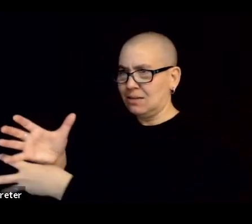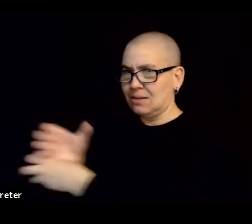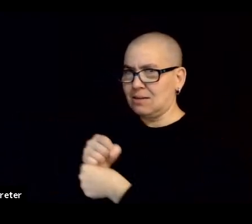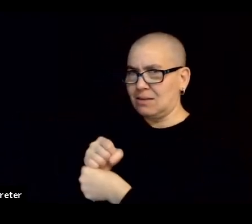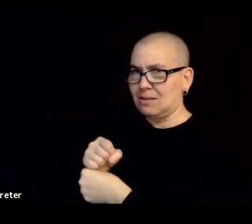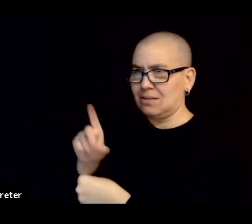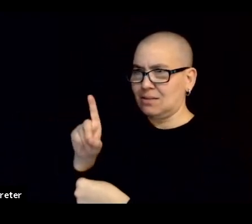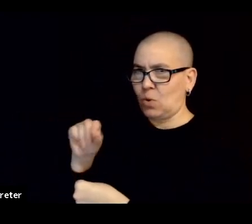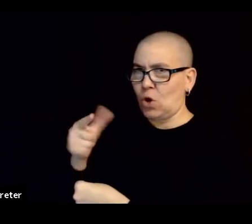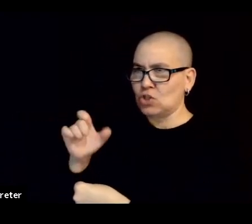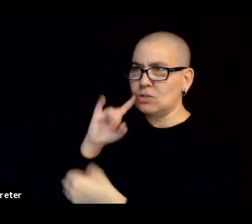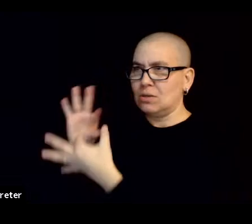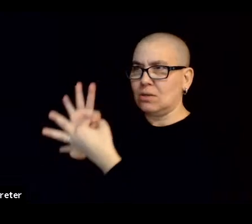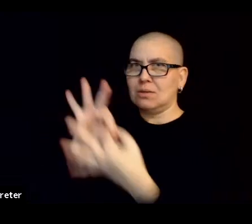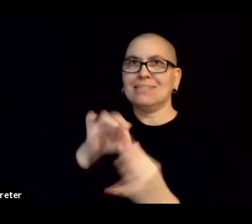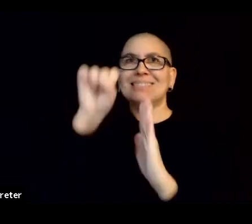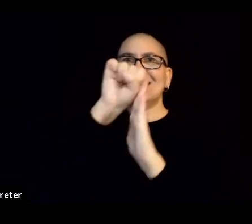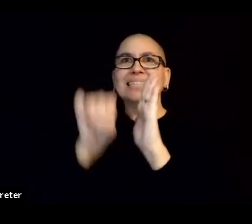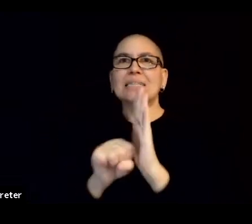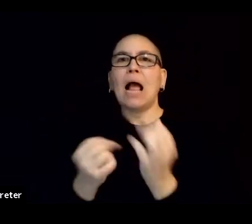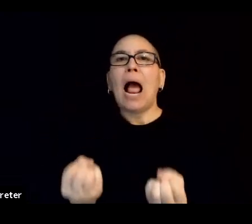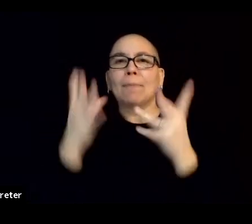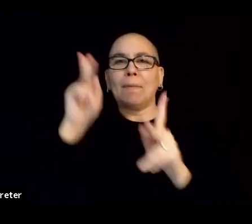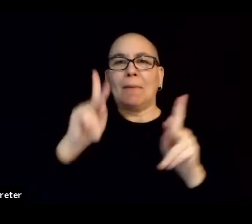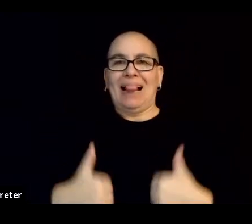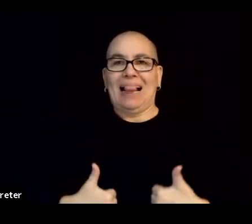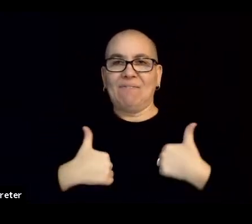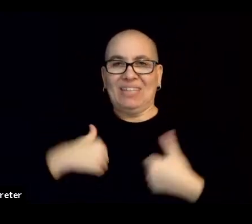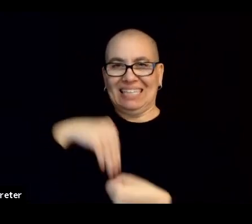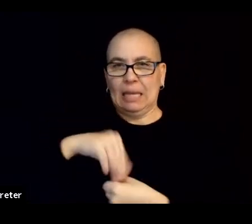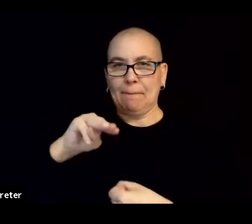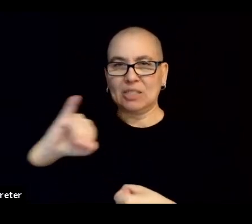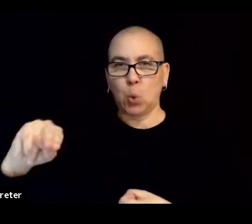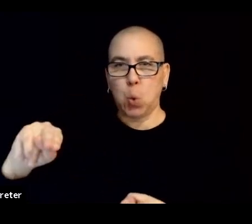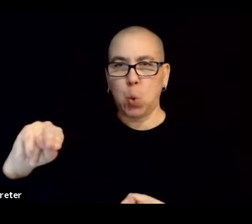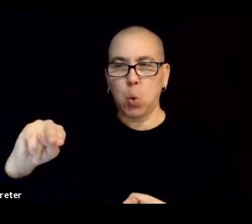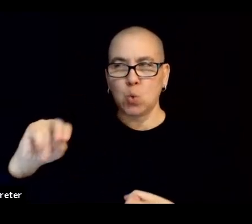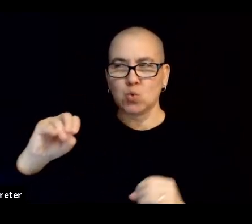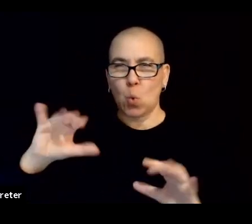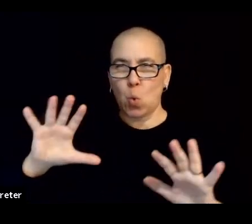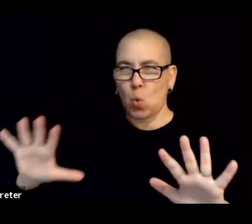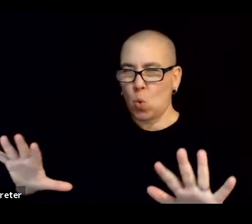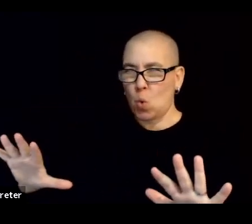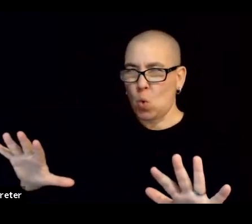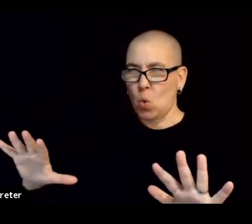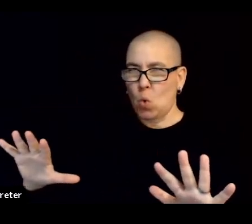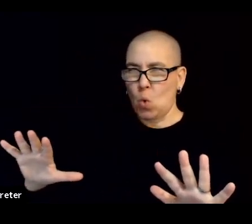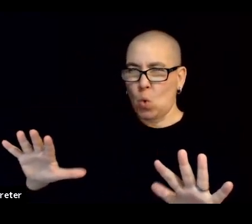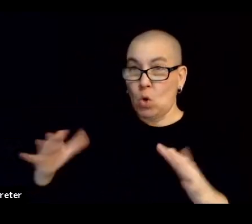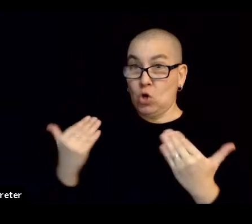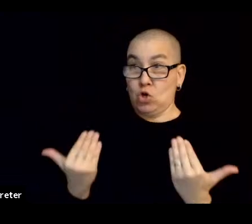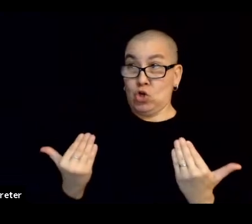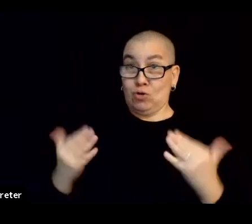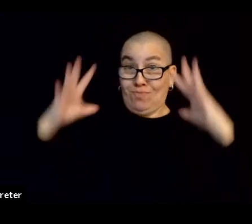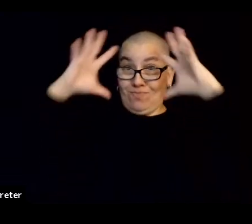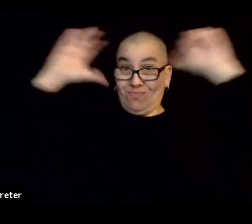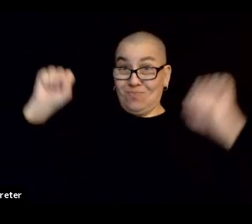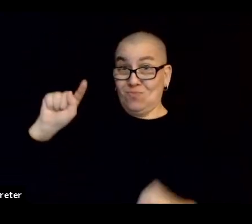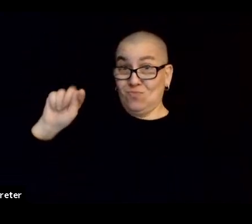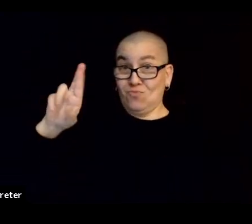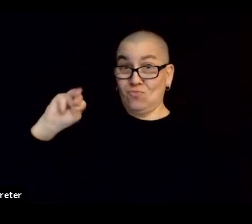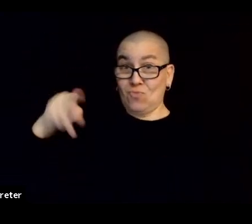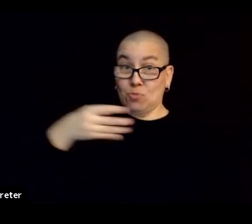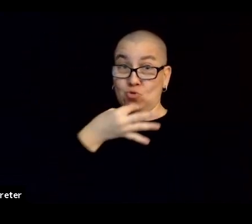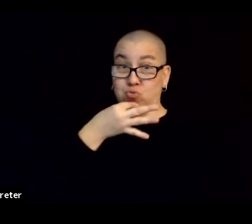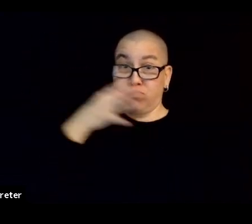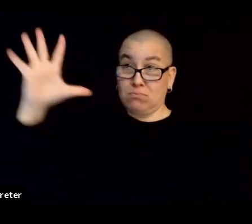Of course, the Trump administration is outgoing here, but I'm wondering if you had any sense of if that's going to continue